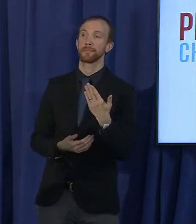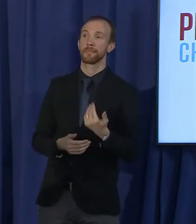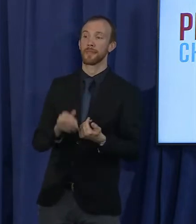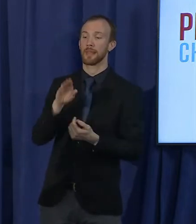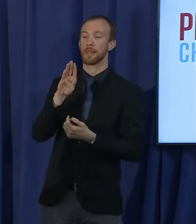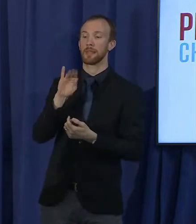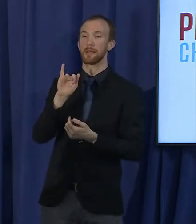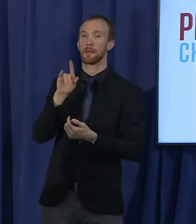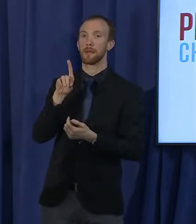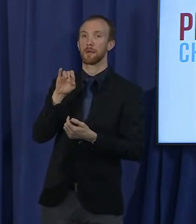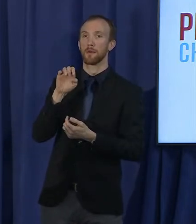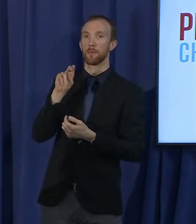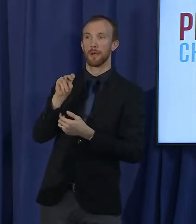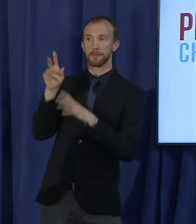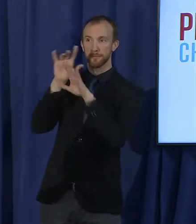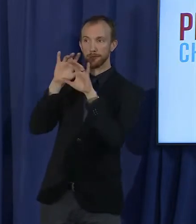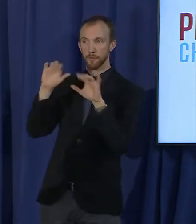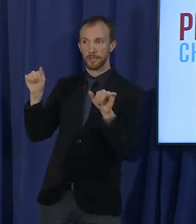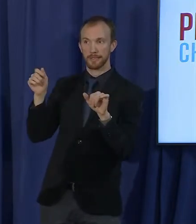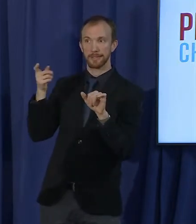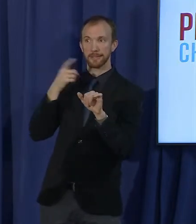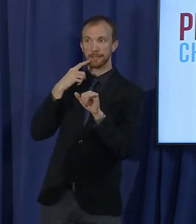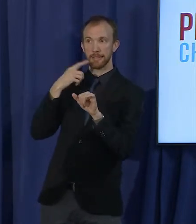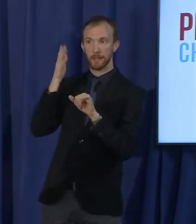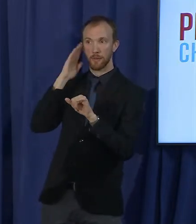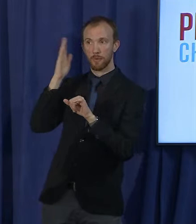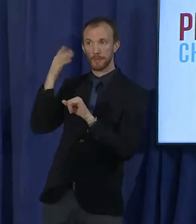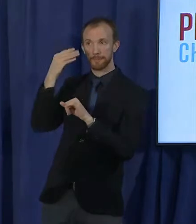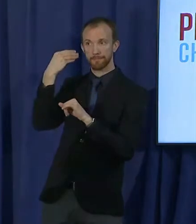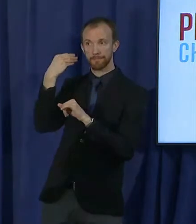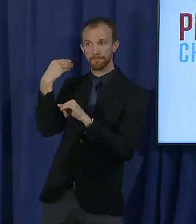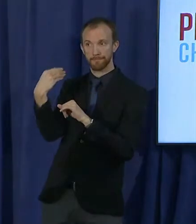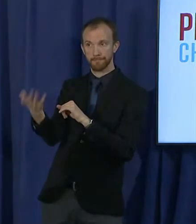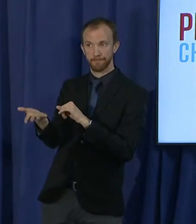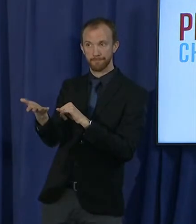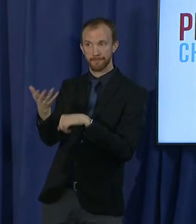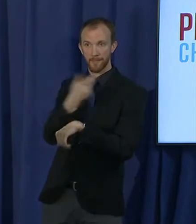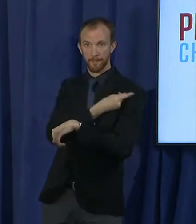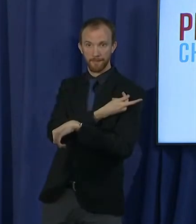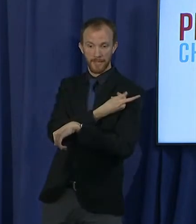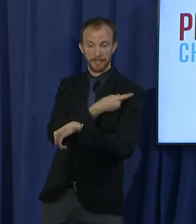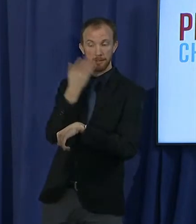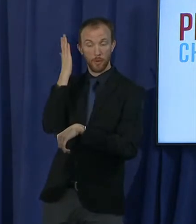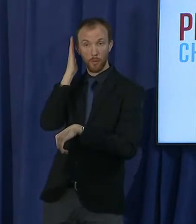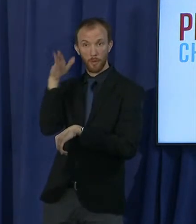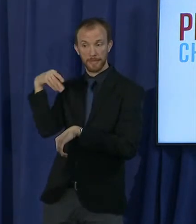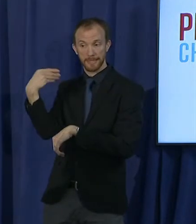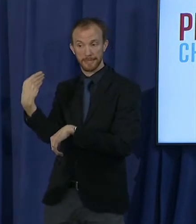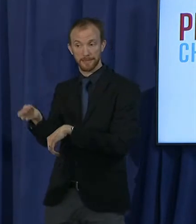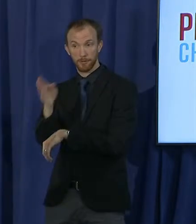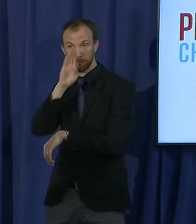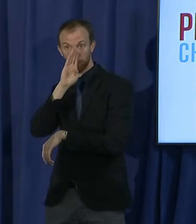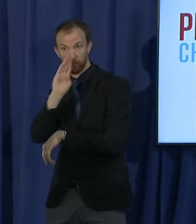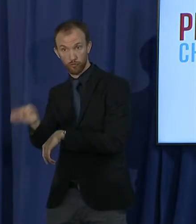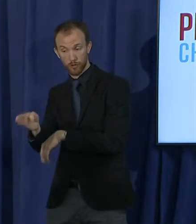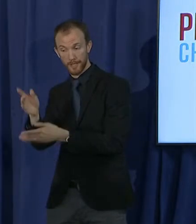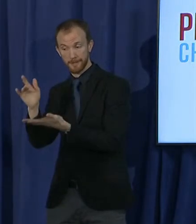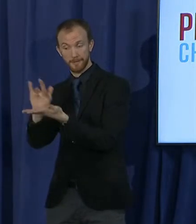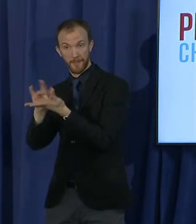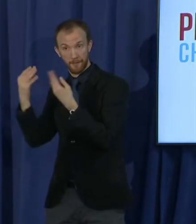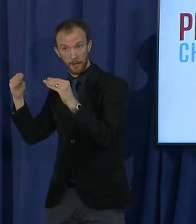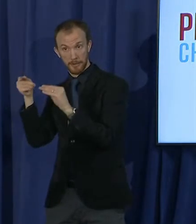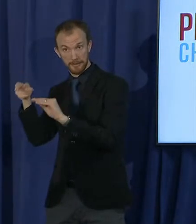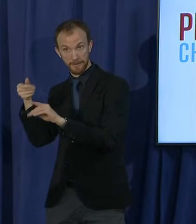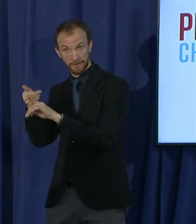begin shipping vaccine doses directly to pharmacies. How will this impact the city vaccination efforts? Sure.